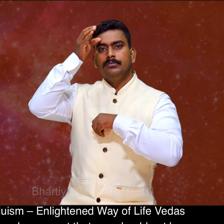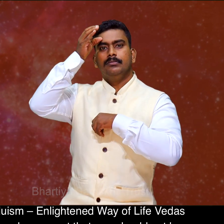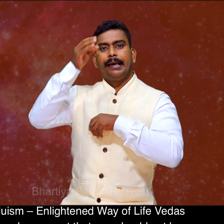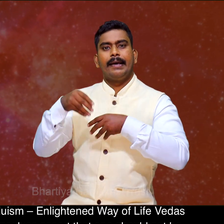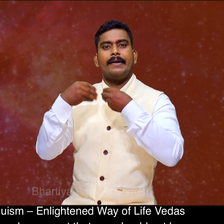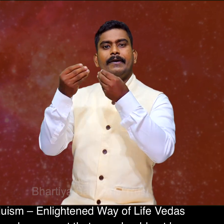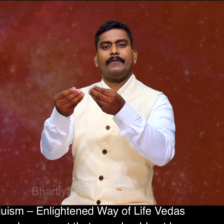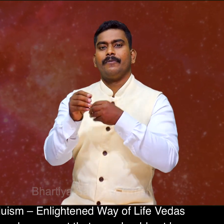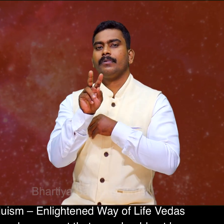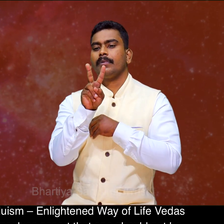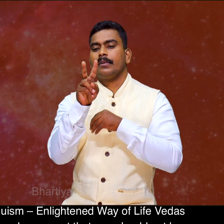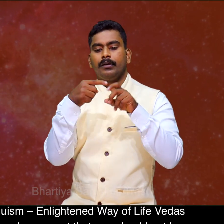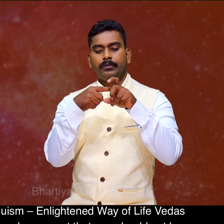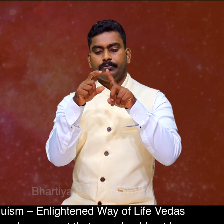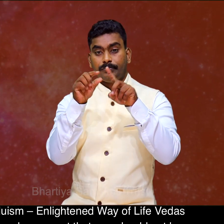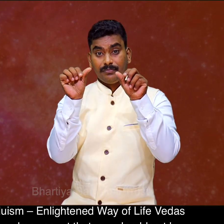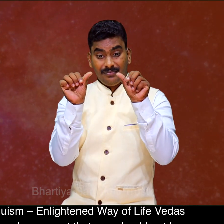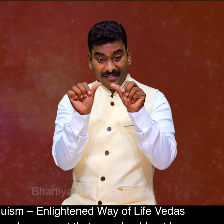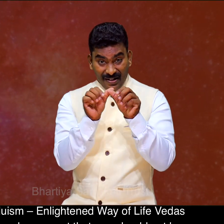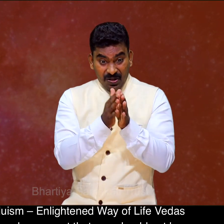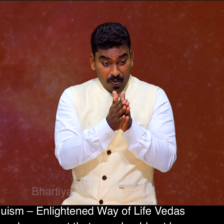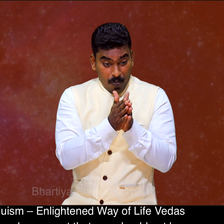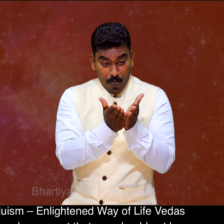Hinduism is an enlightened way of life.